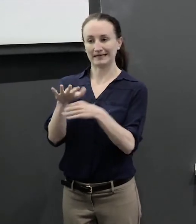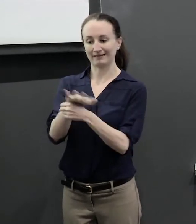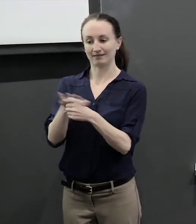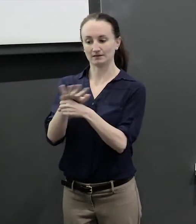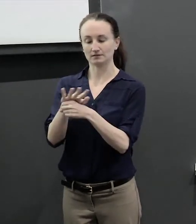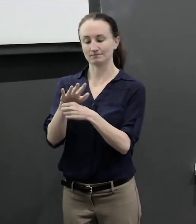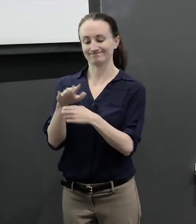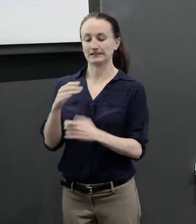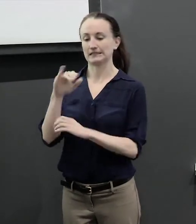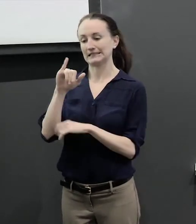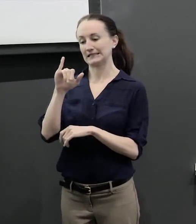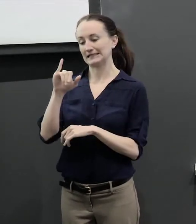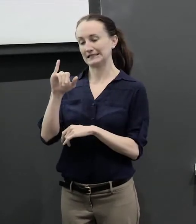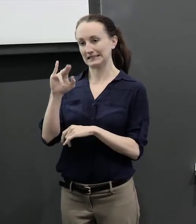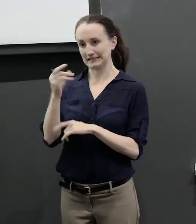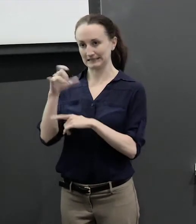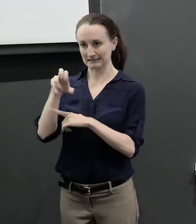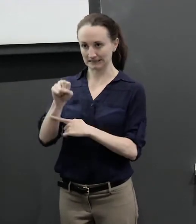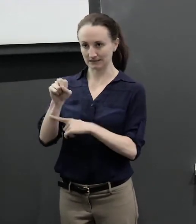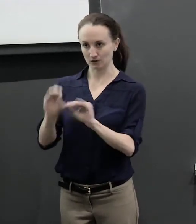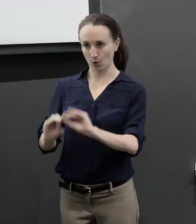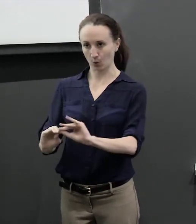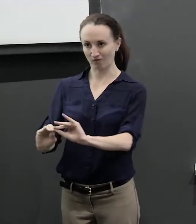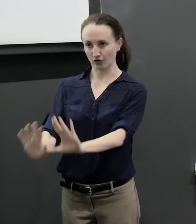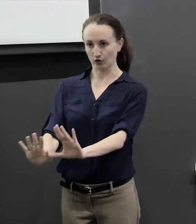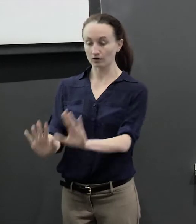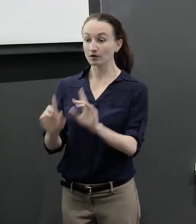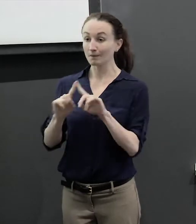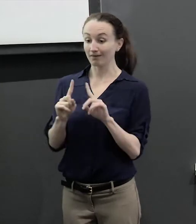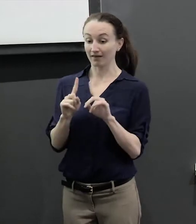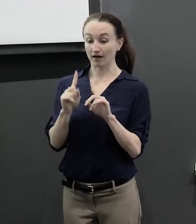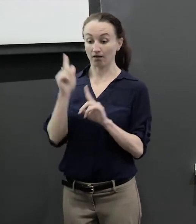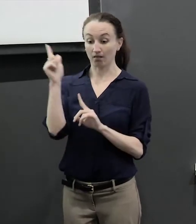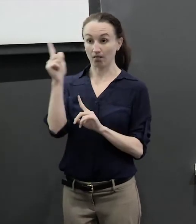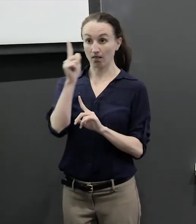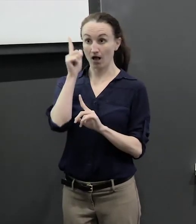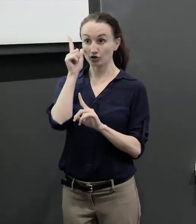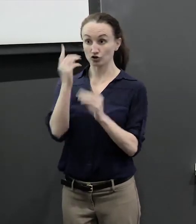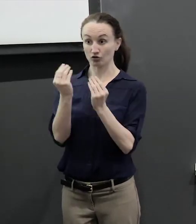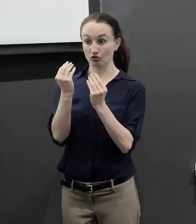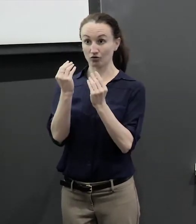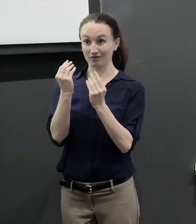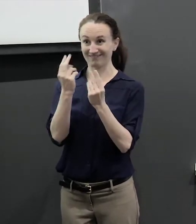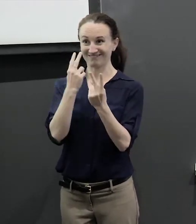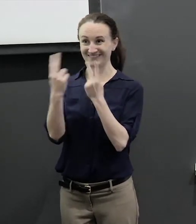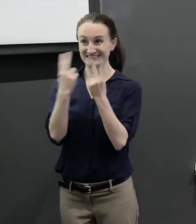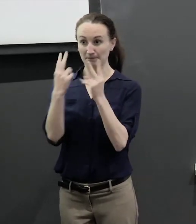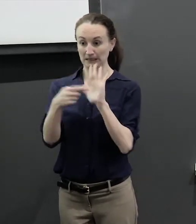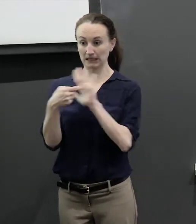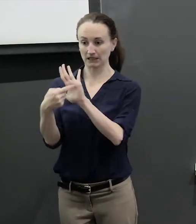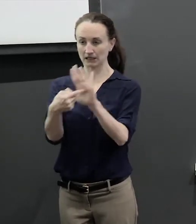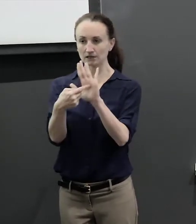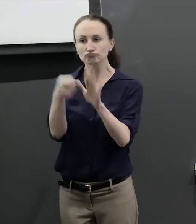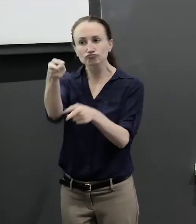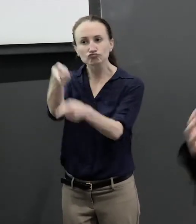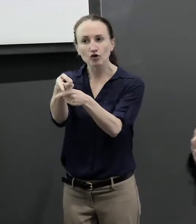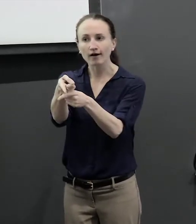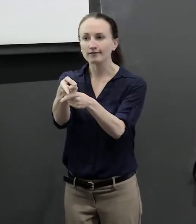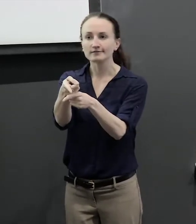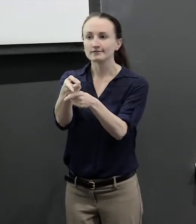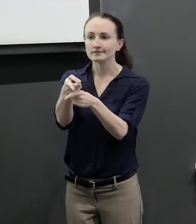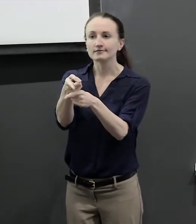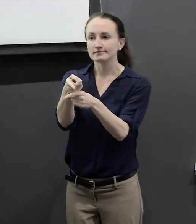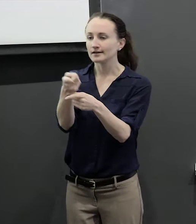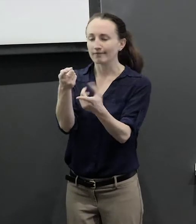aspects of visibility, in general, logical visibility, for that matter, you're totally right. We're going to find across languages a